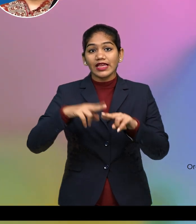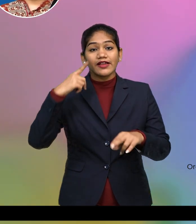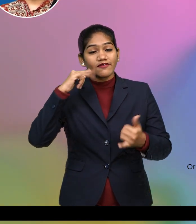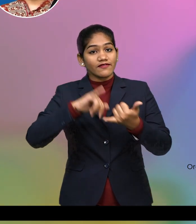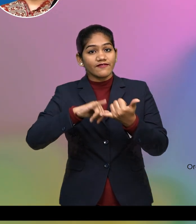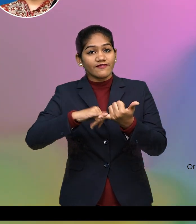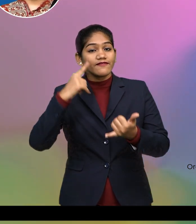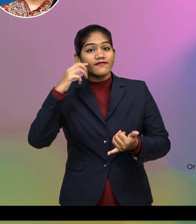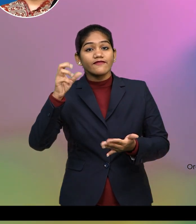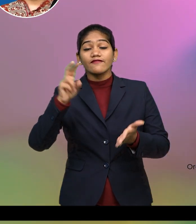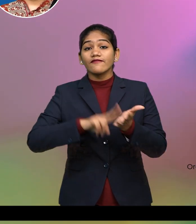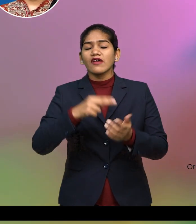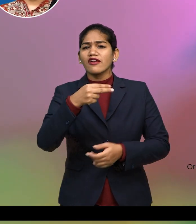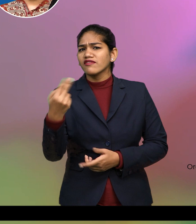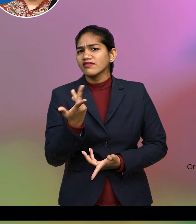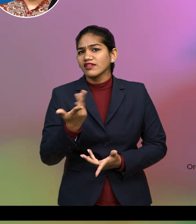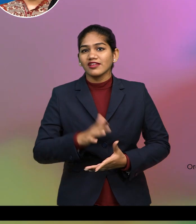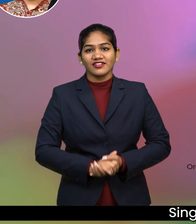Fission.